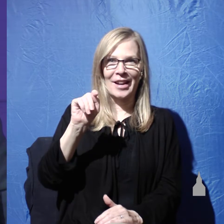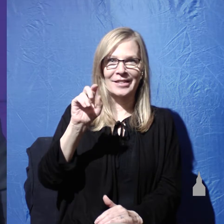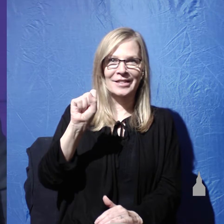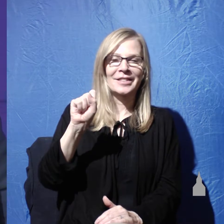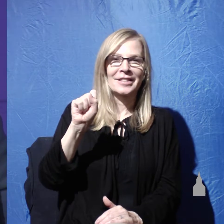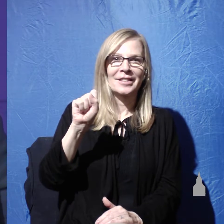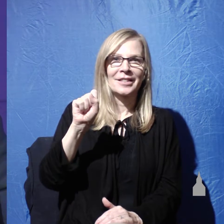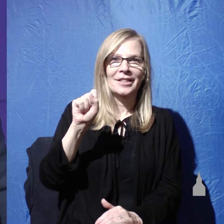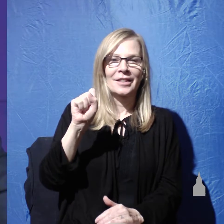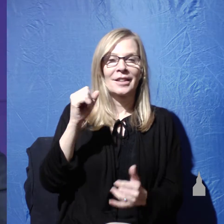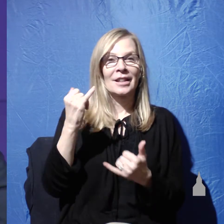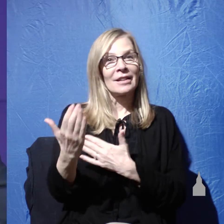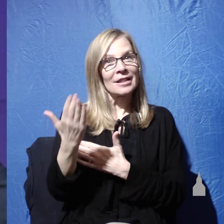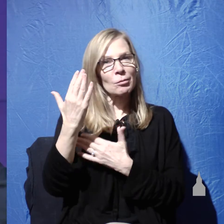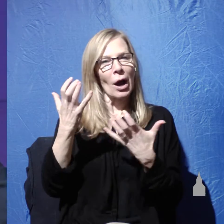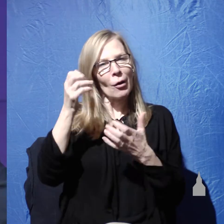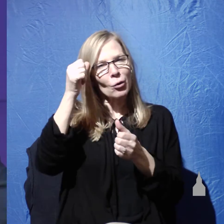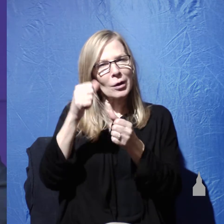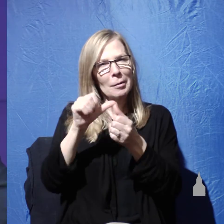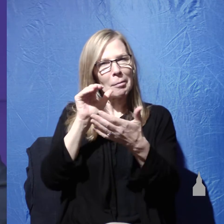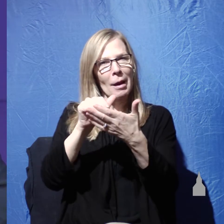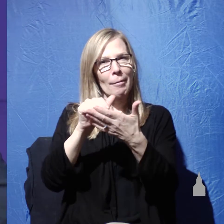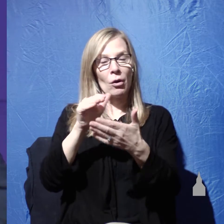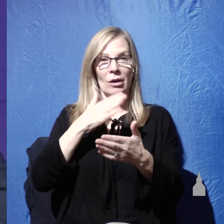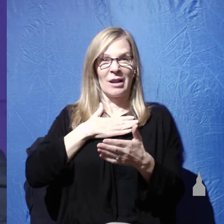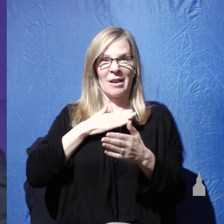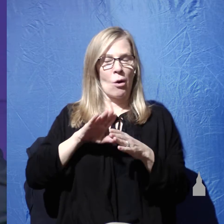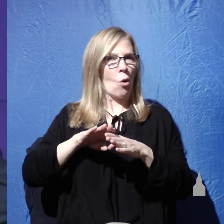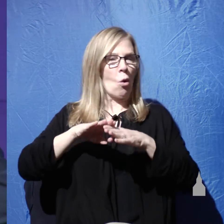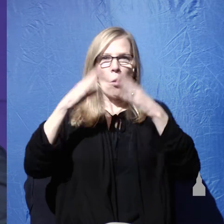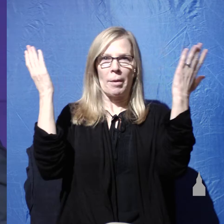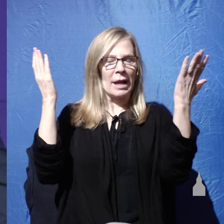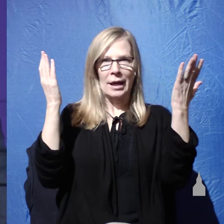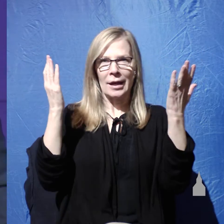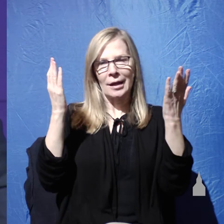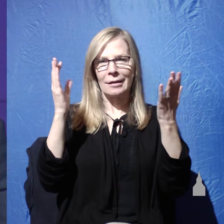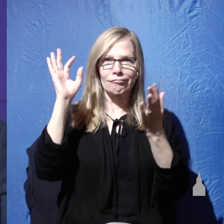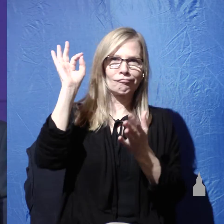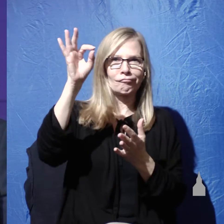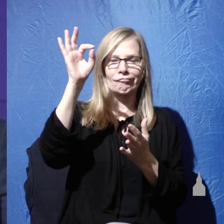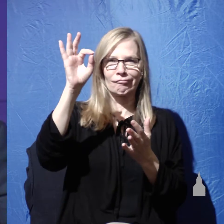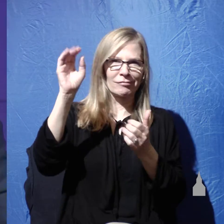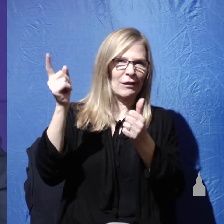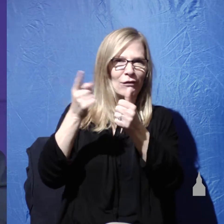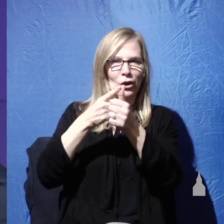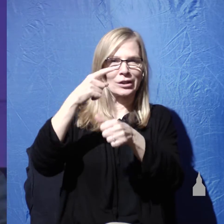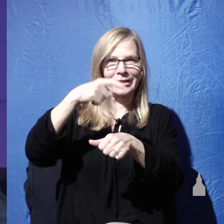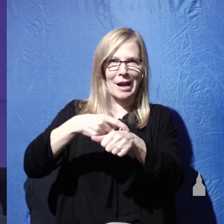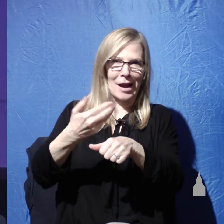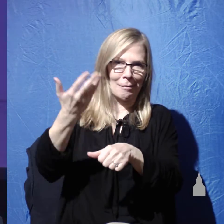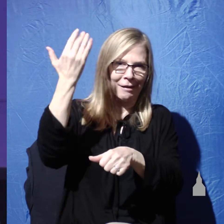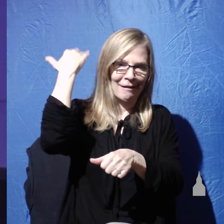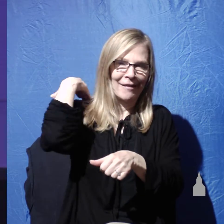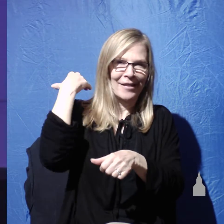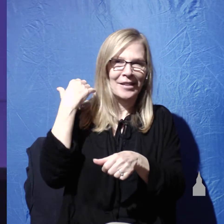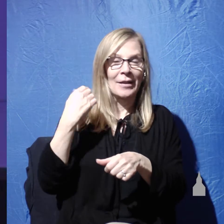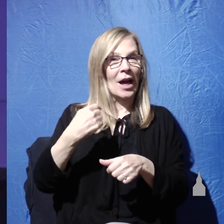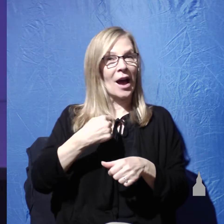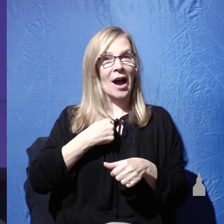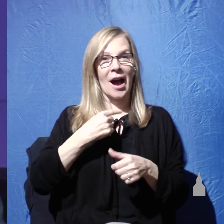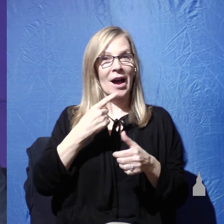begin this morning by reminding you of my opening words from that very first sermon in Acts. I said,